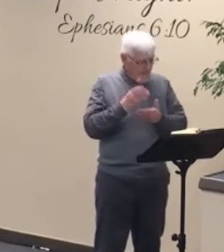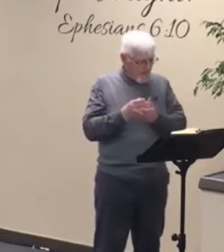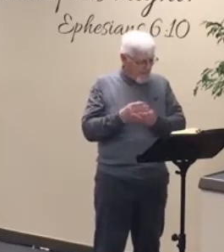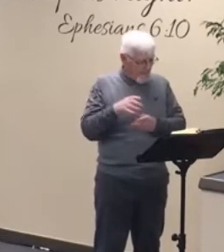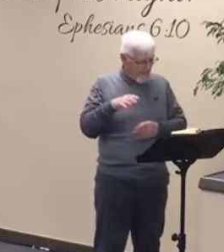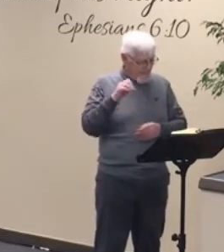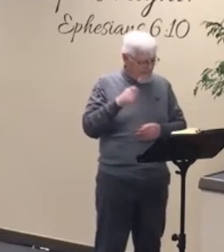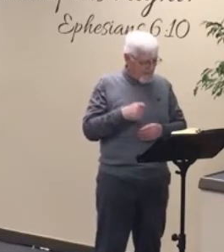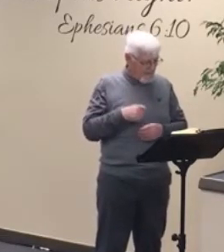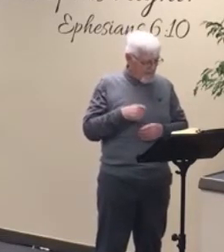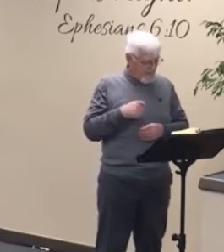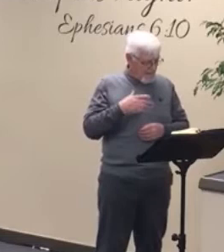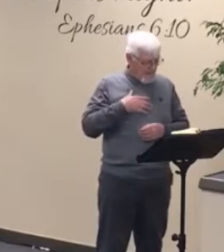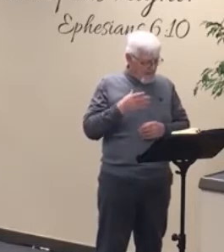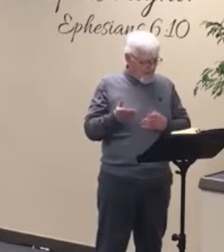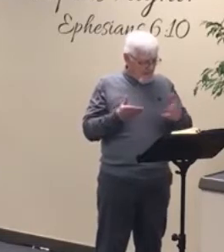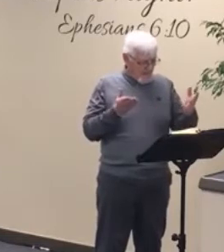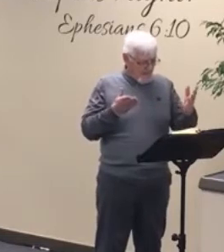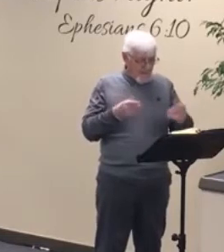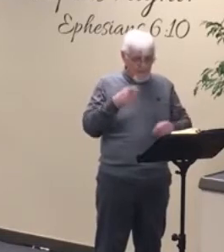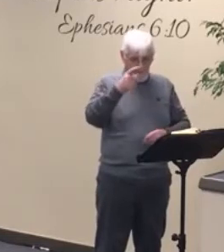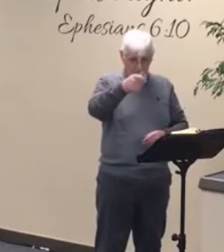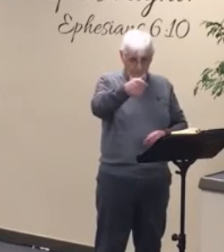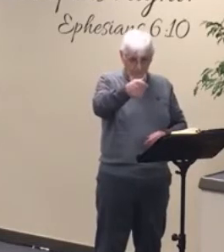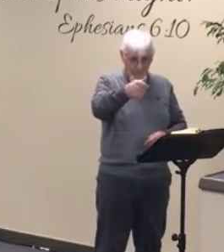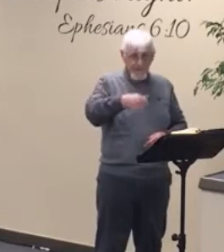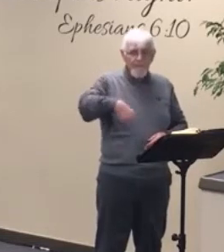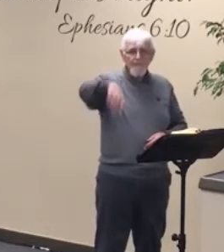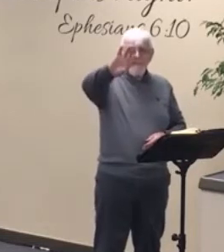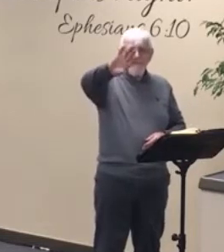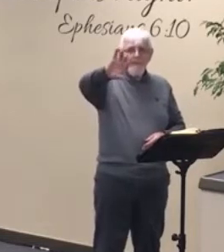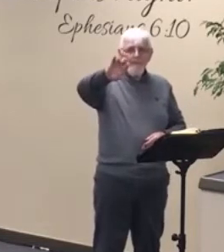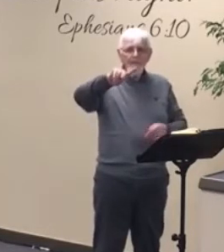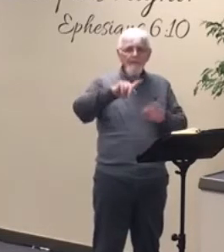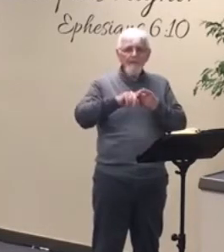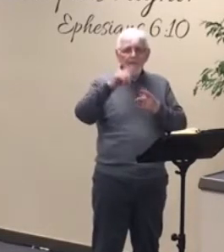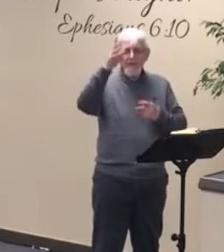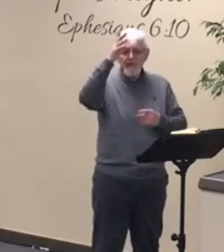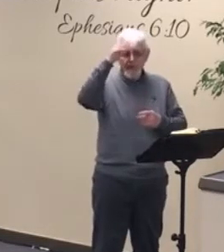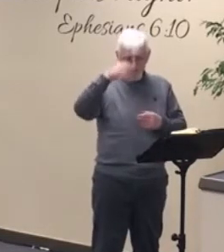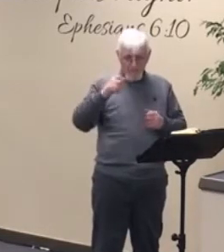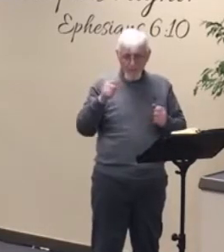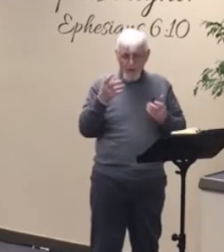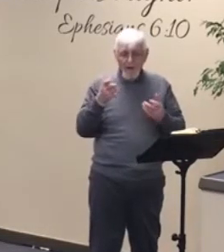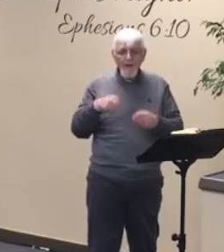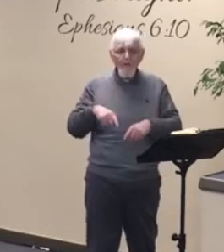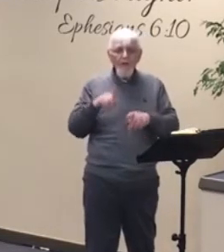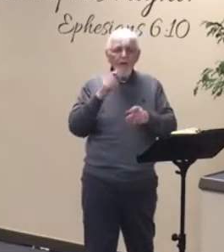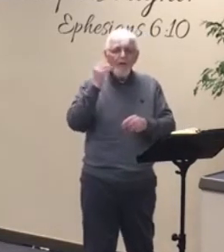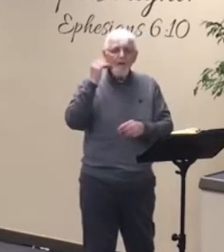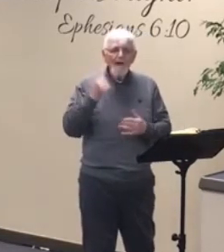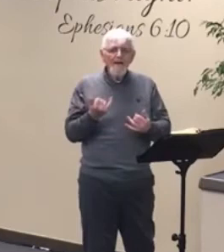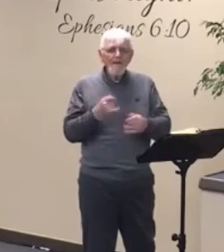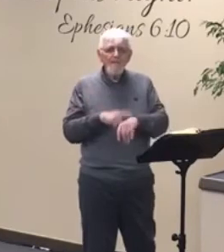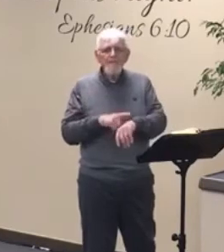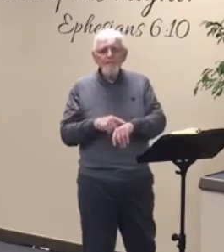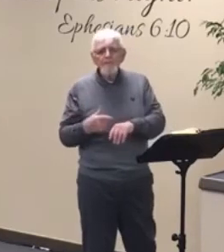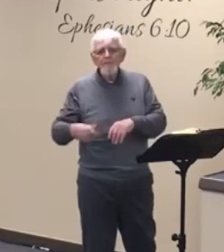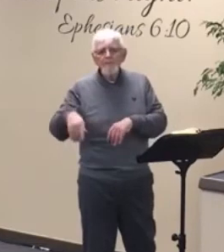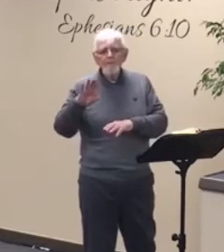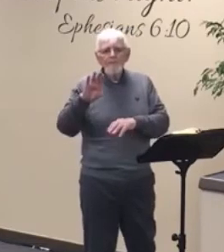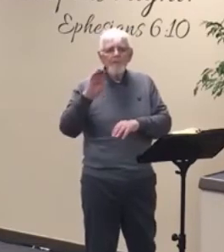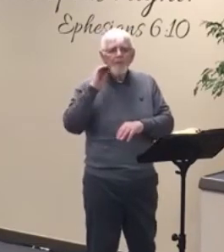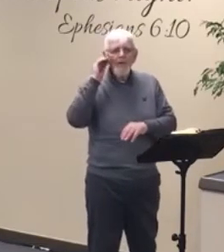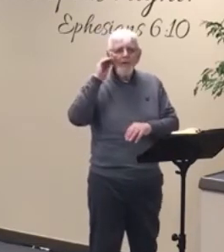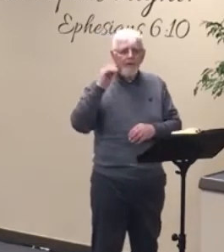you up in peace unto your father. Joseph said, you want to go home now? Now's the time to go home. You